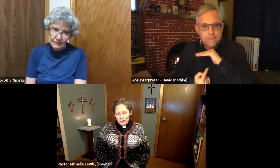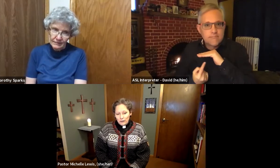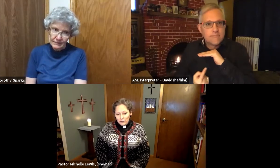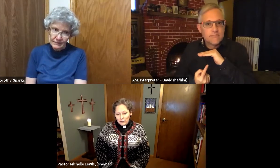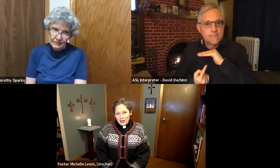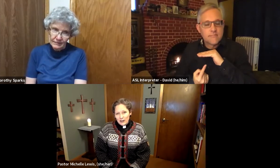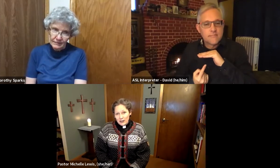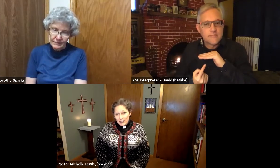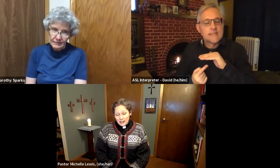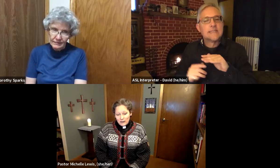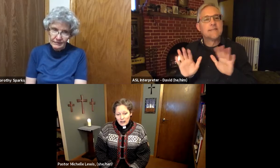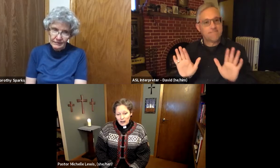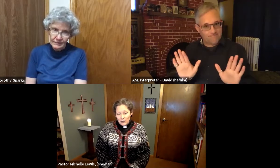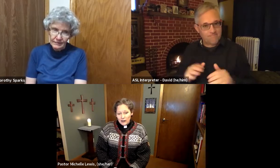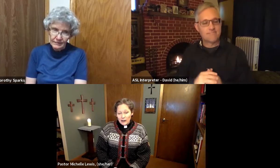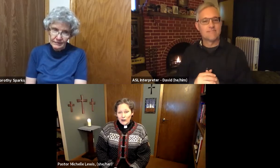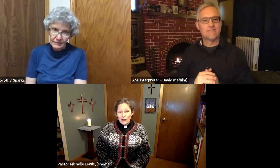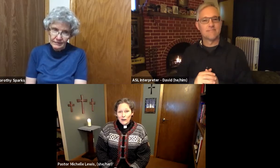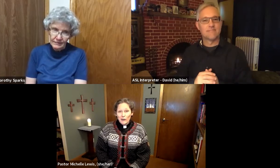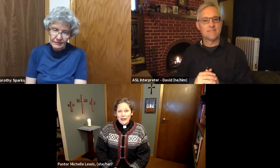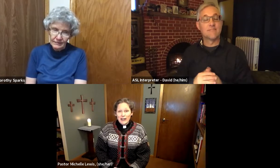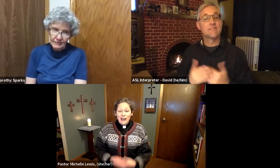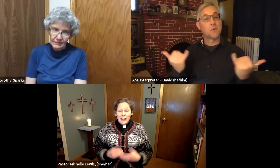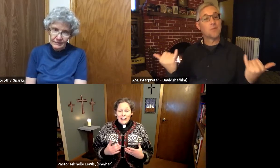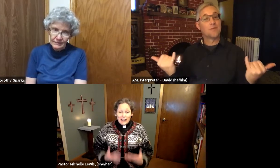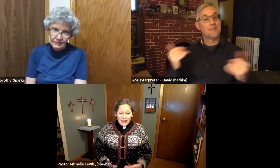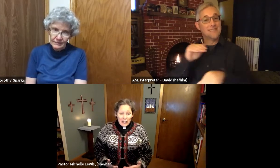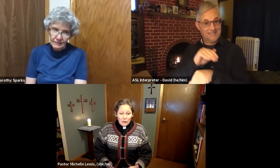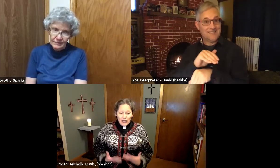So, this evening,